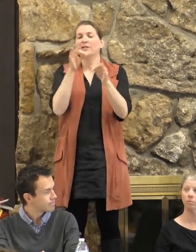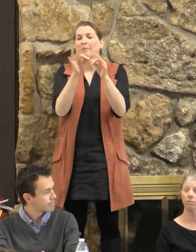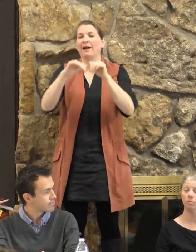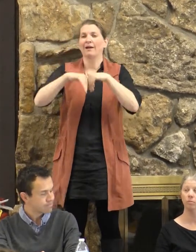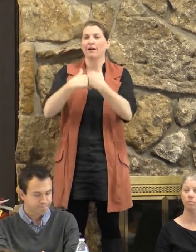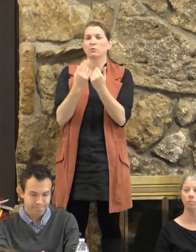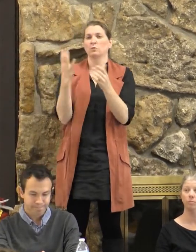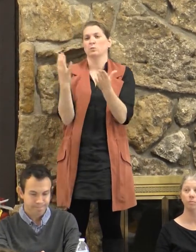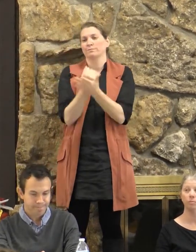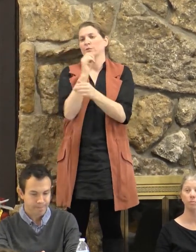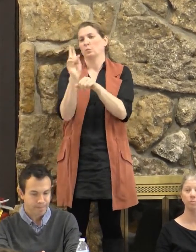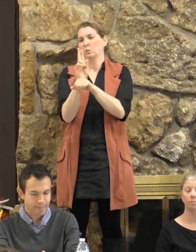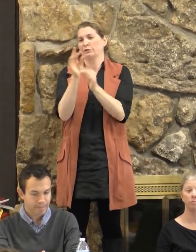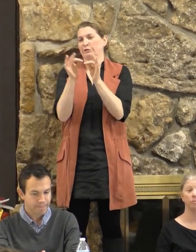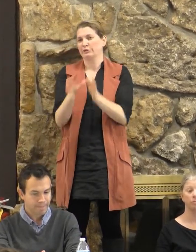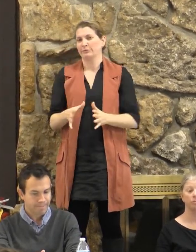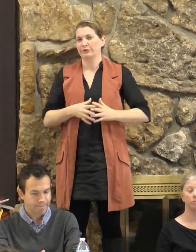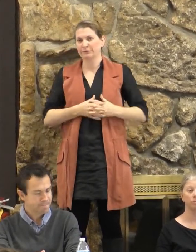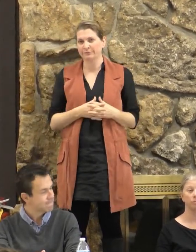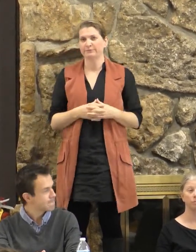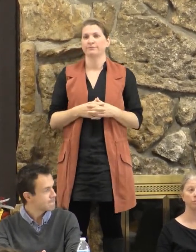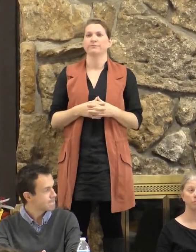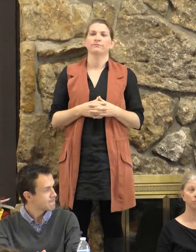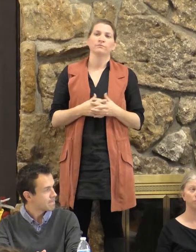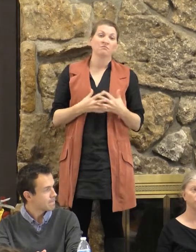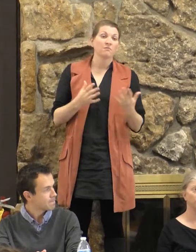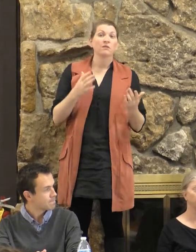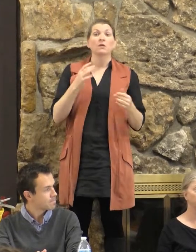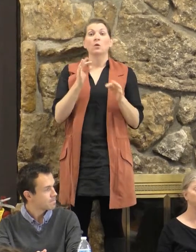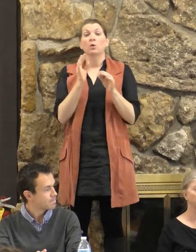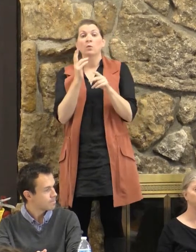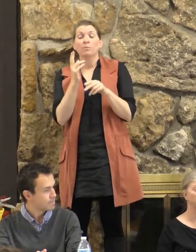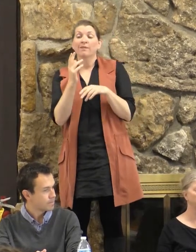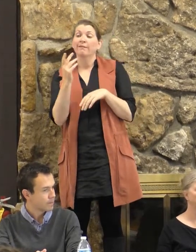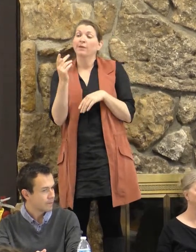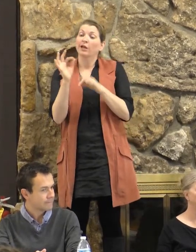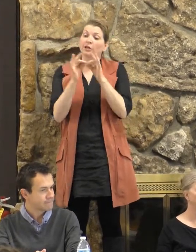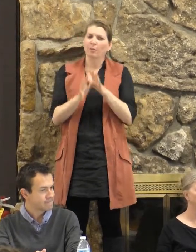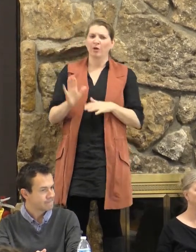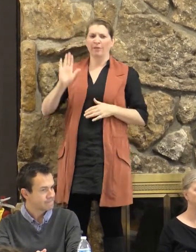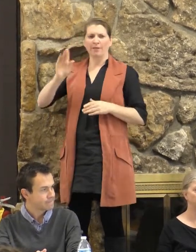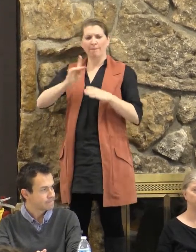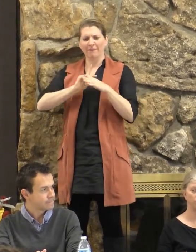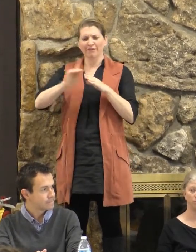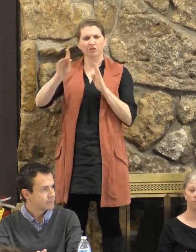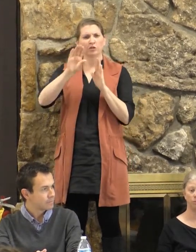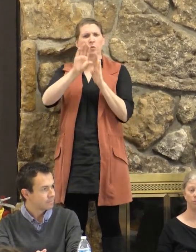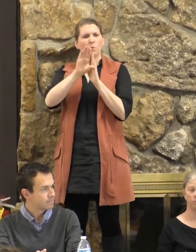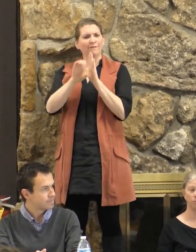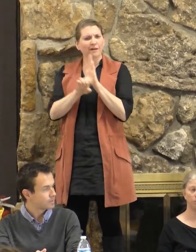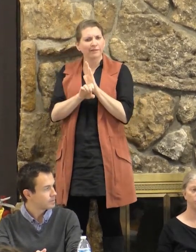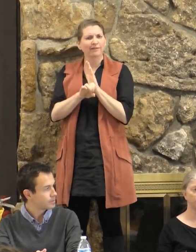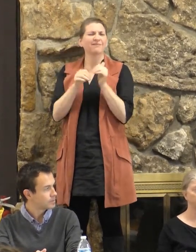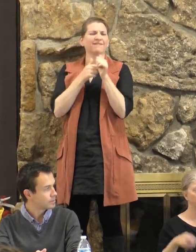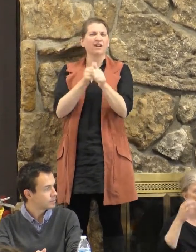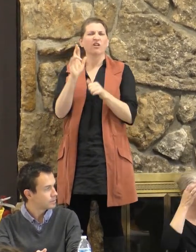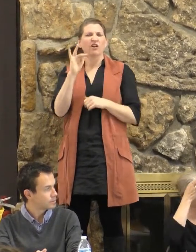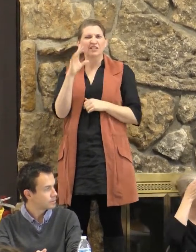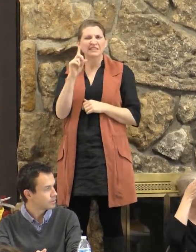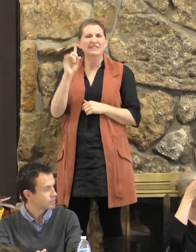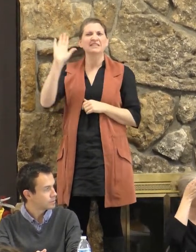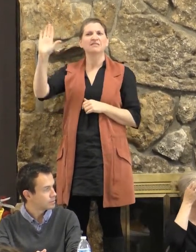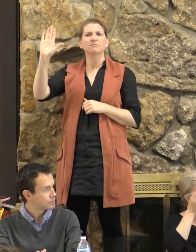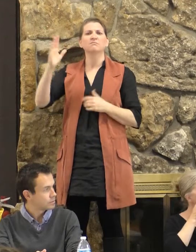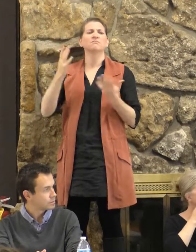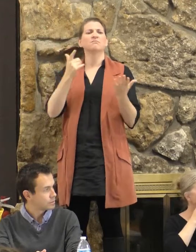you so you all know what is appropriate for interpreter behavior and what's not. I'd also want to include, there are Colorado has